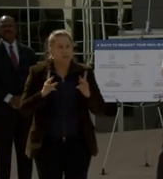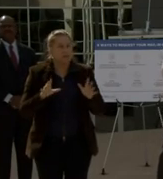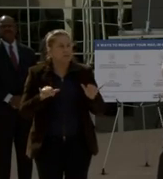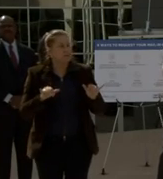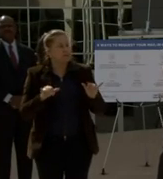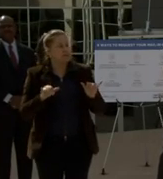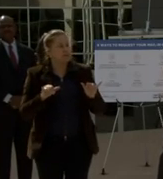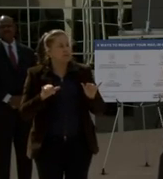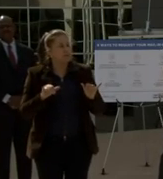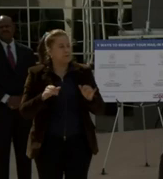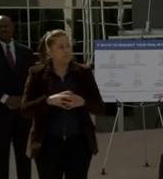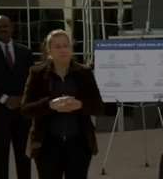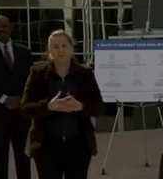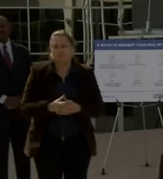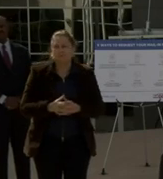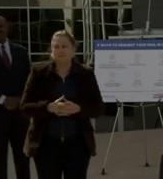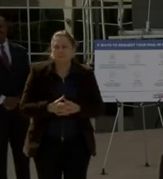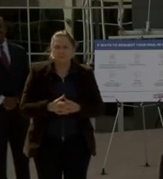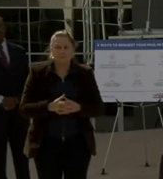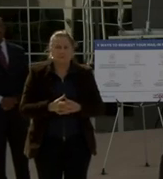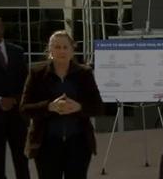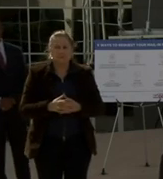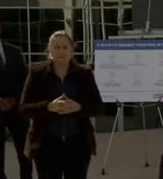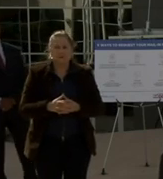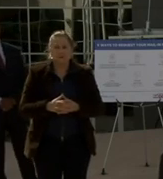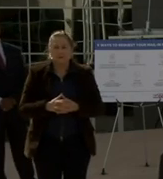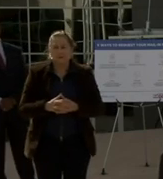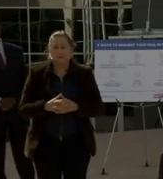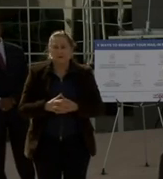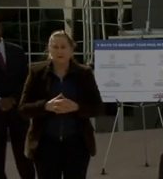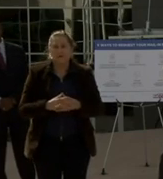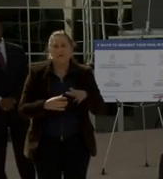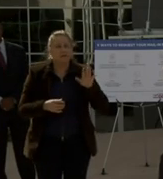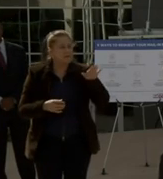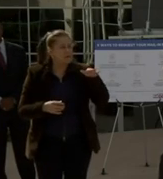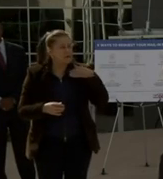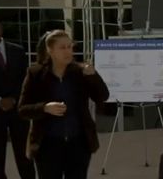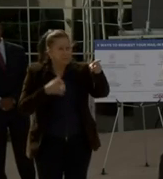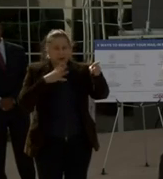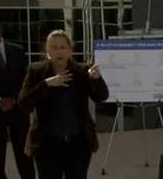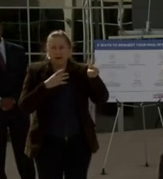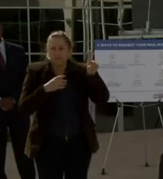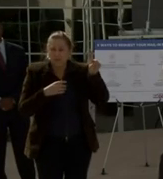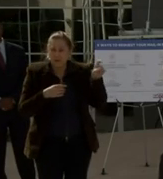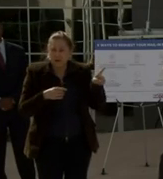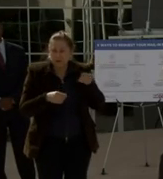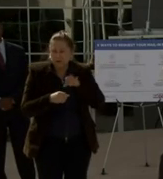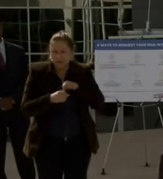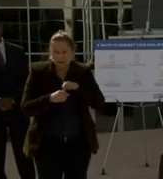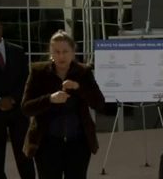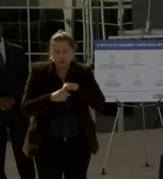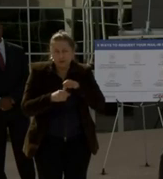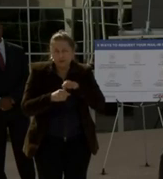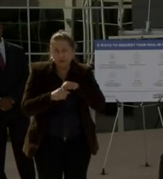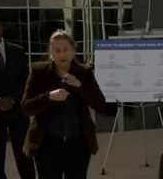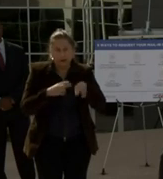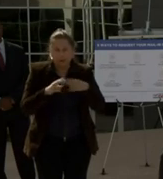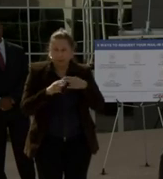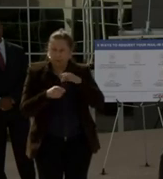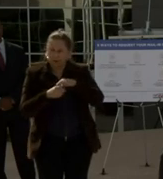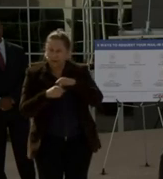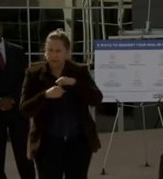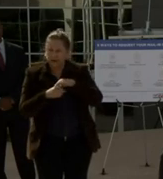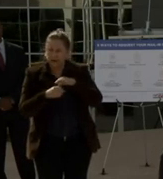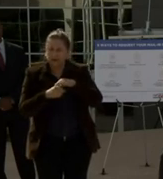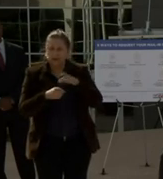if the Board of Election has, are you assured and the Council assured that the